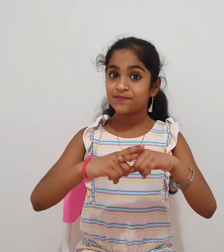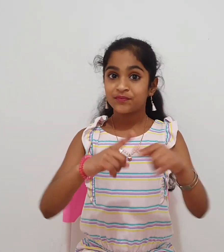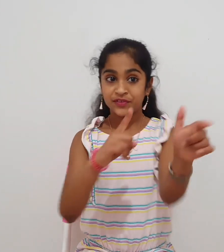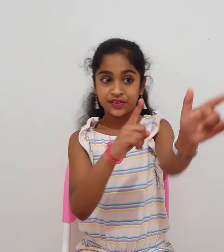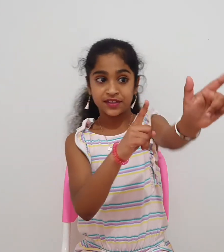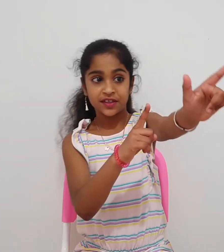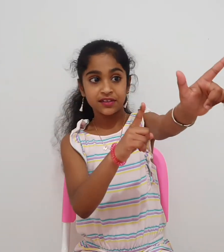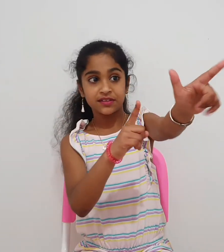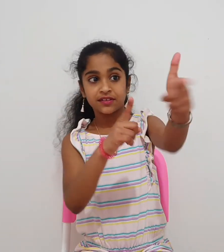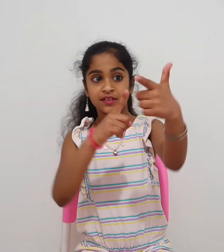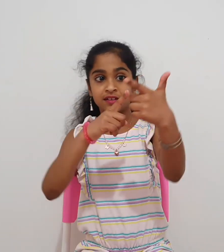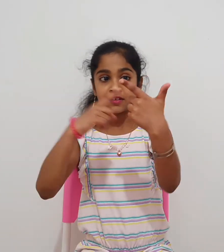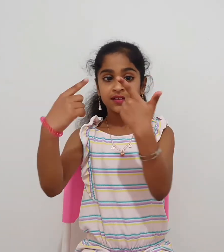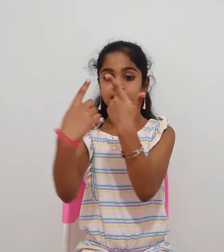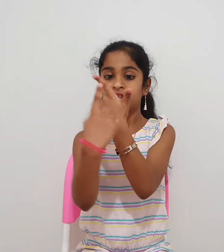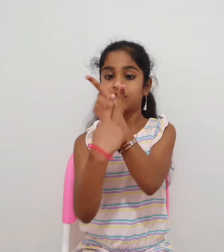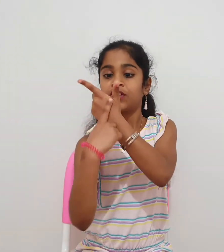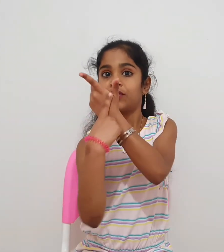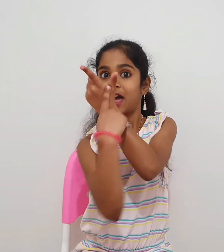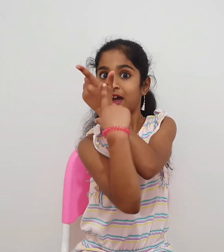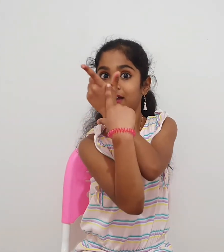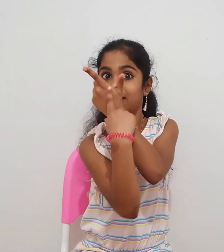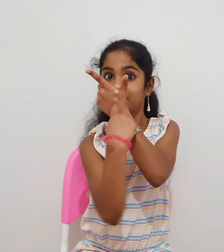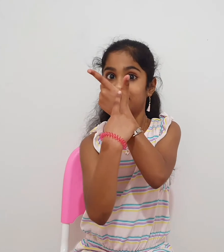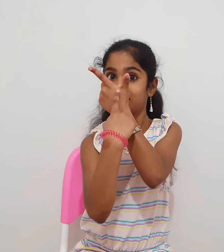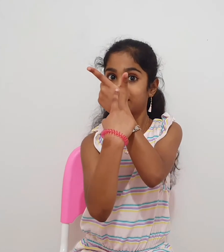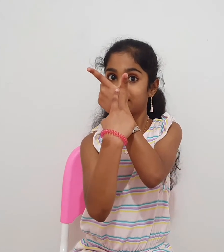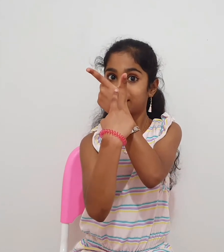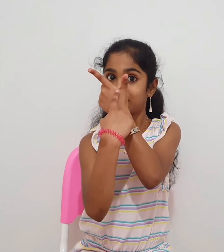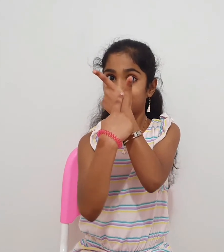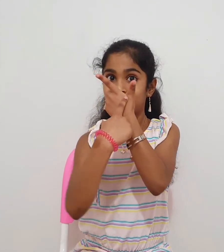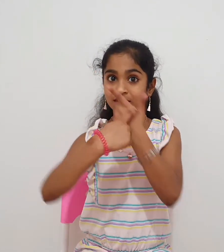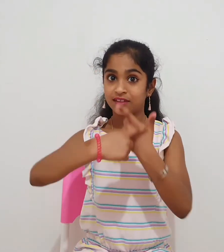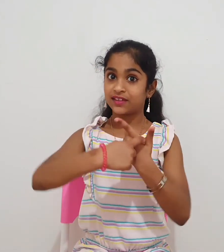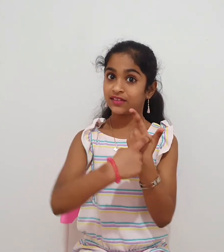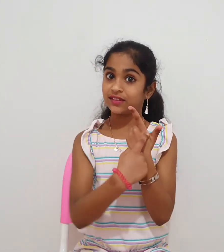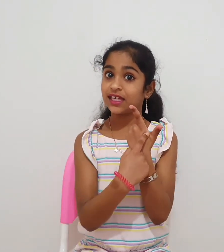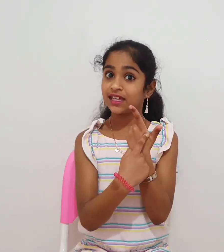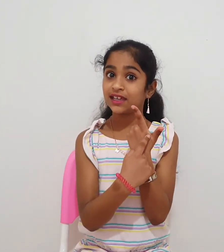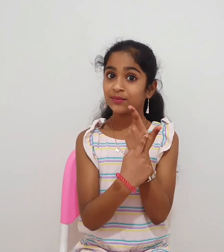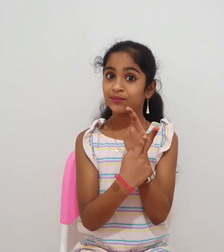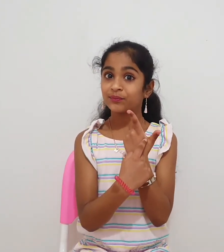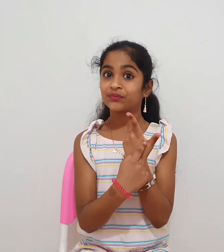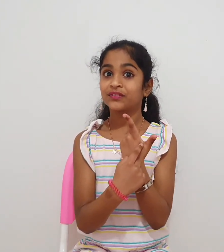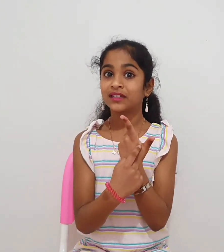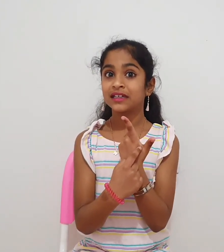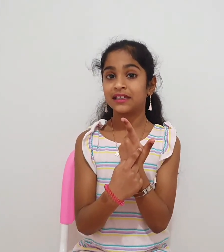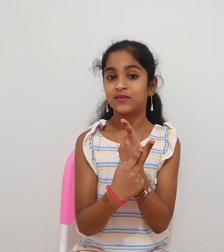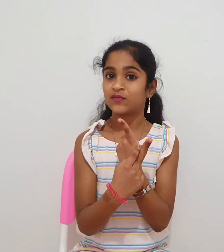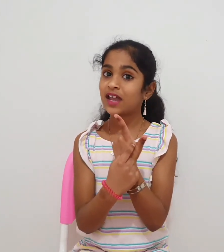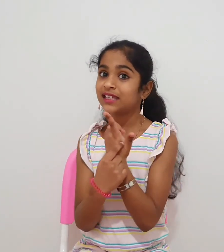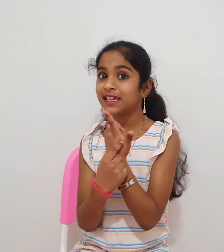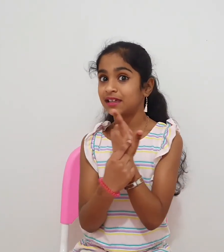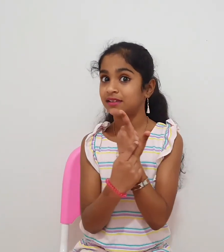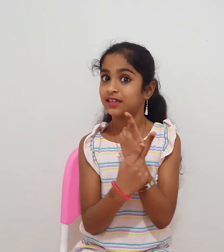see this, then that. Then Z, finally is Z.